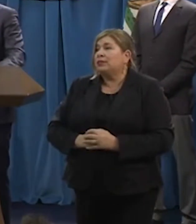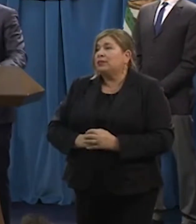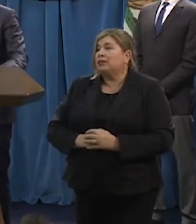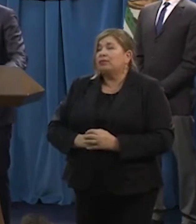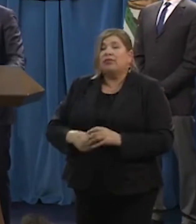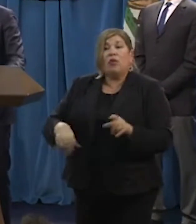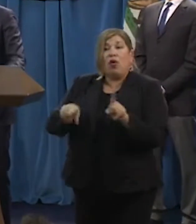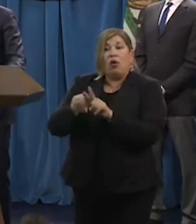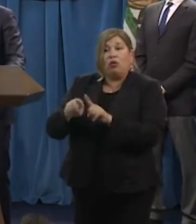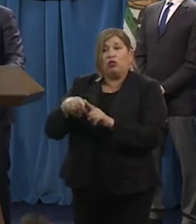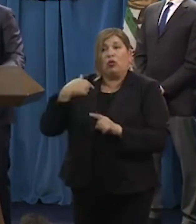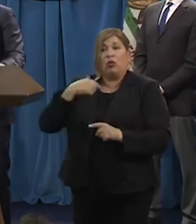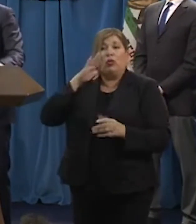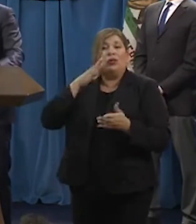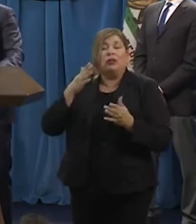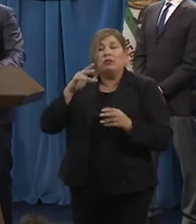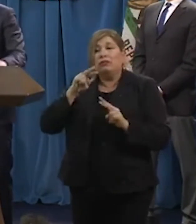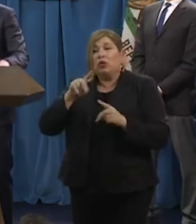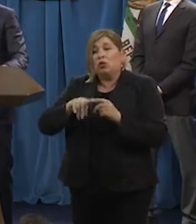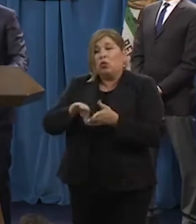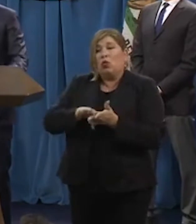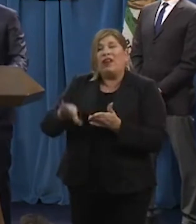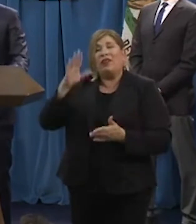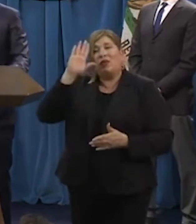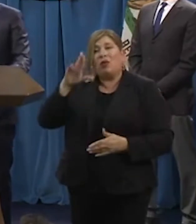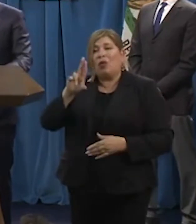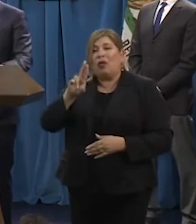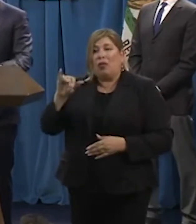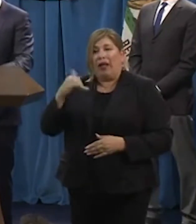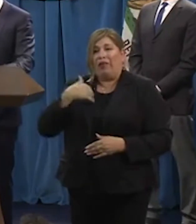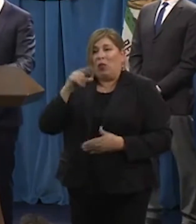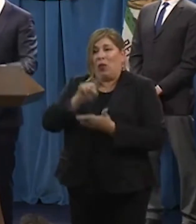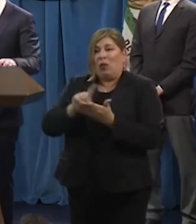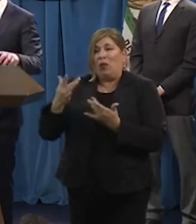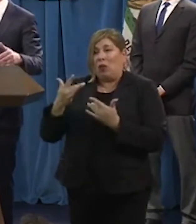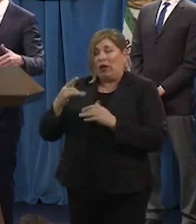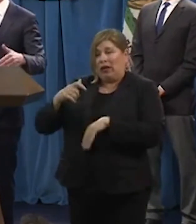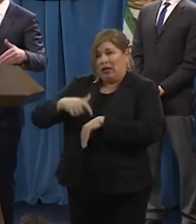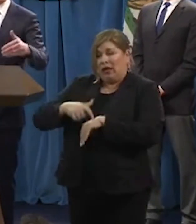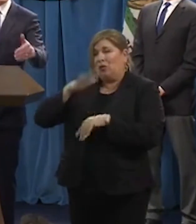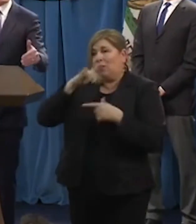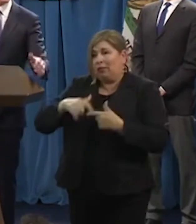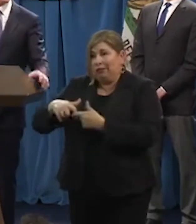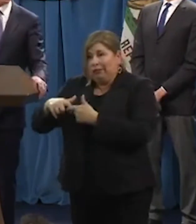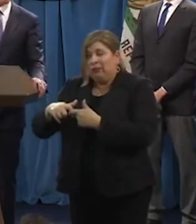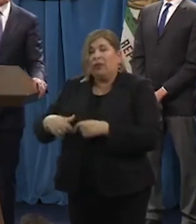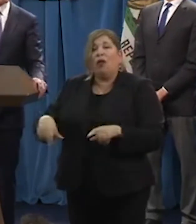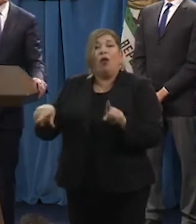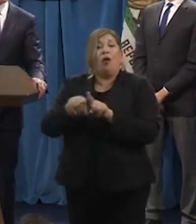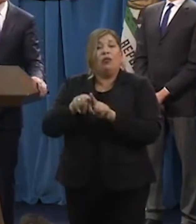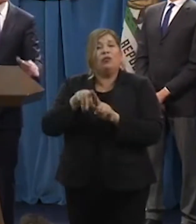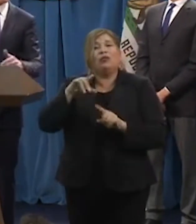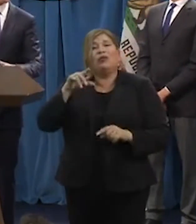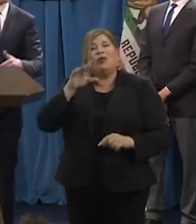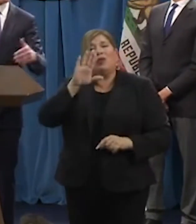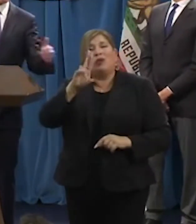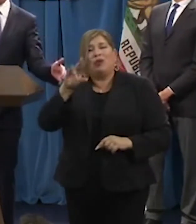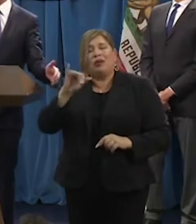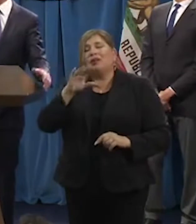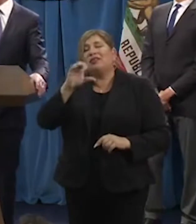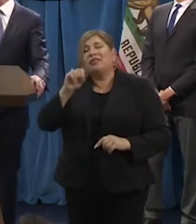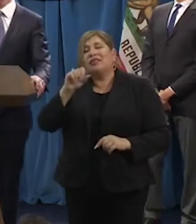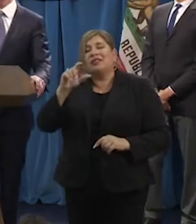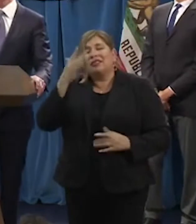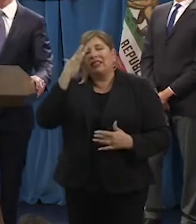requirement on unemployment insurance and the one-week requirement on disability insurance, i.e. sick leave. And so we have